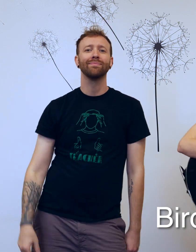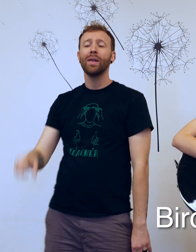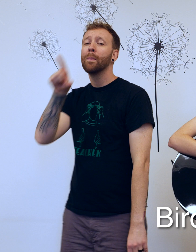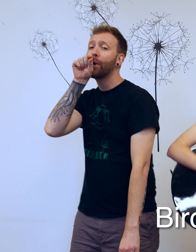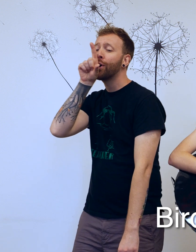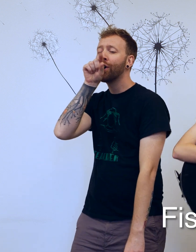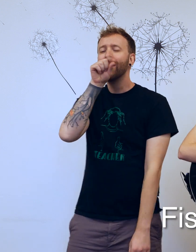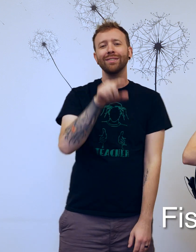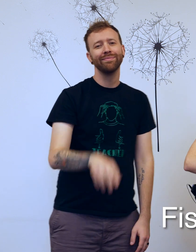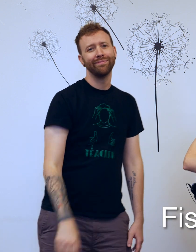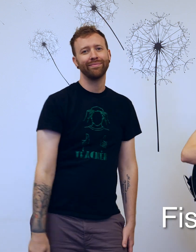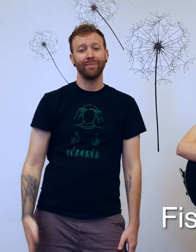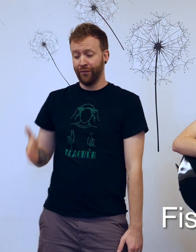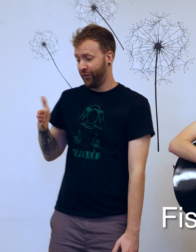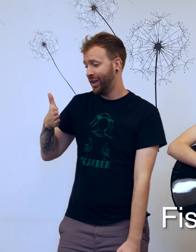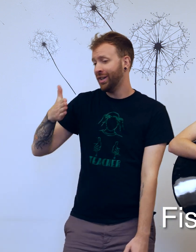birds, fish,